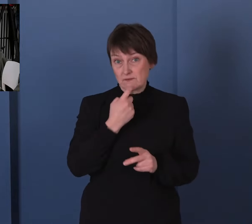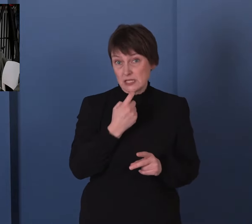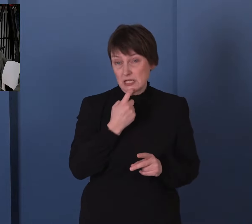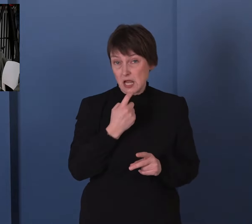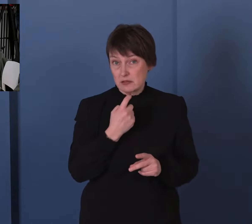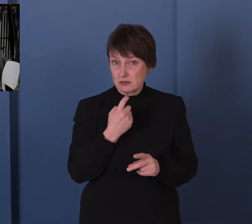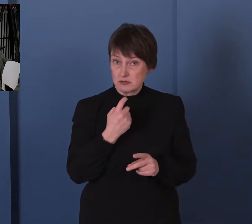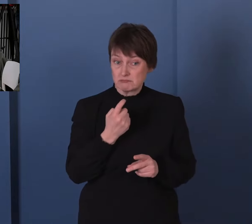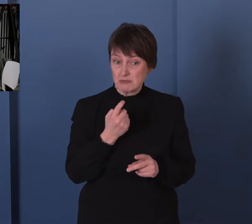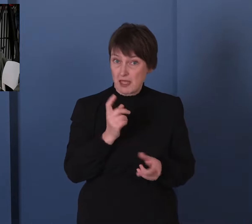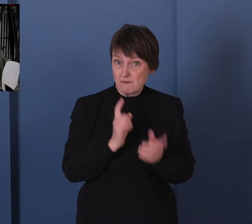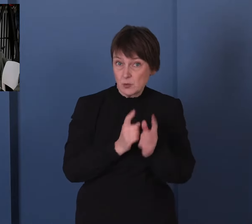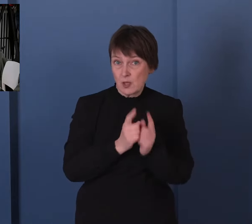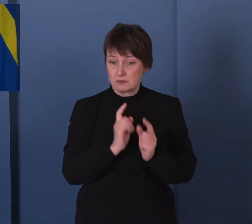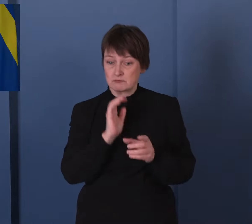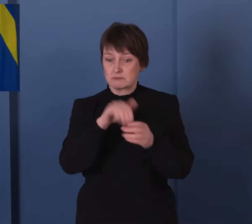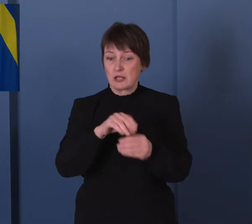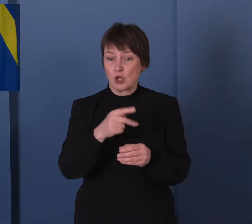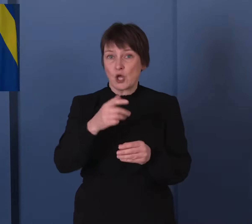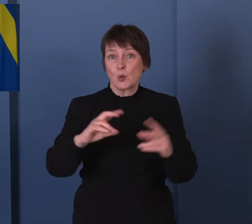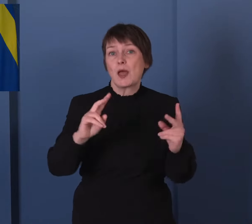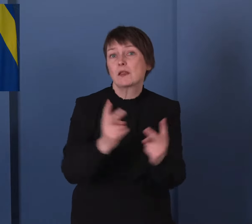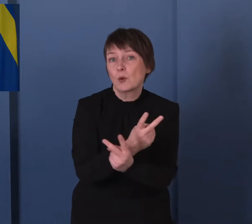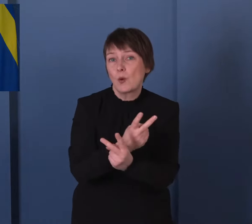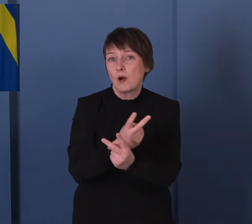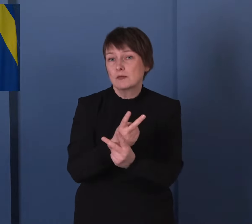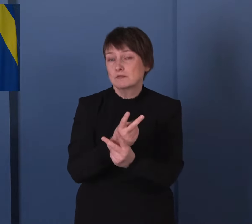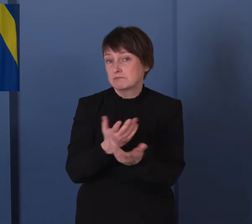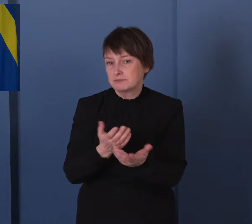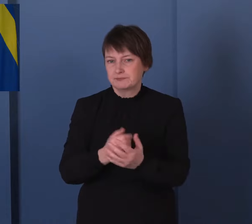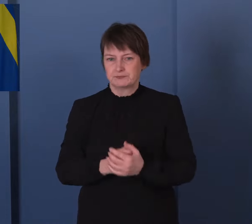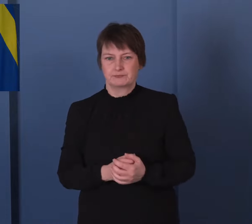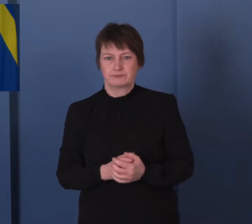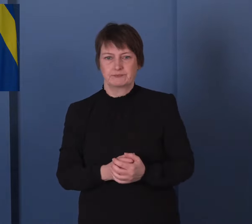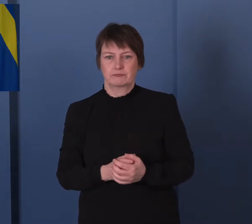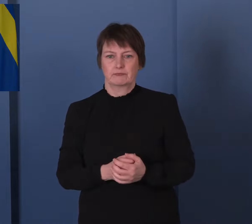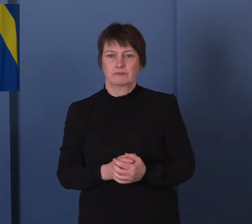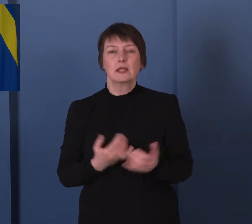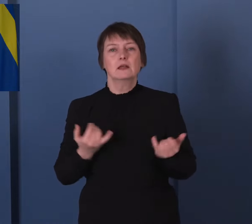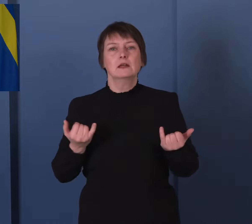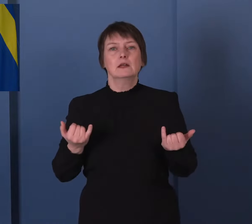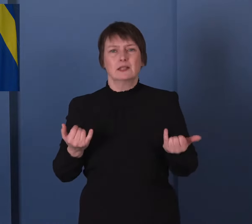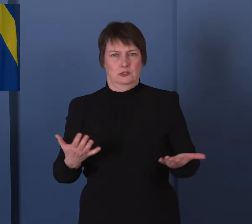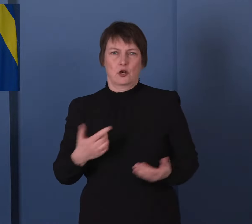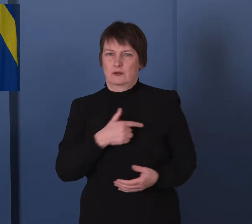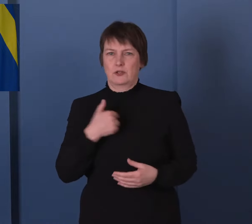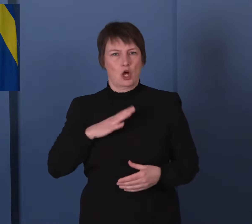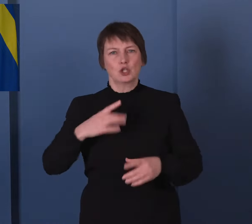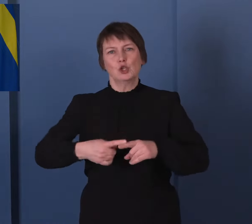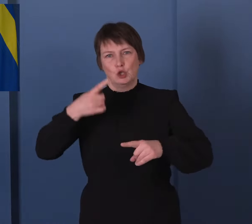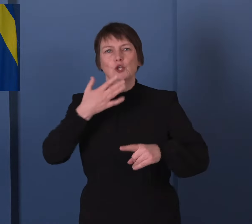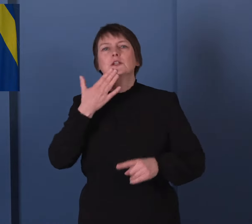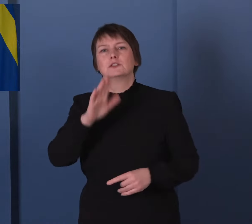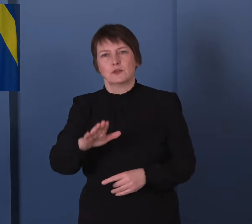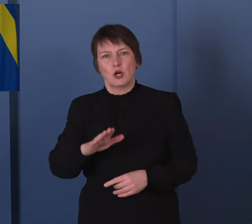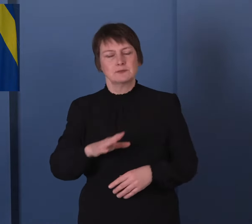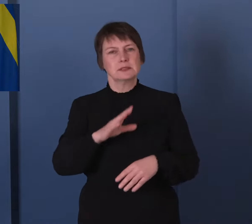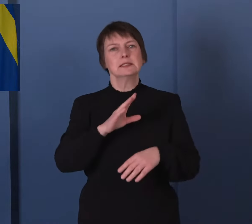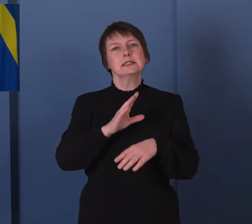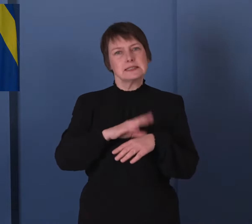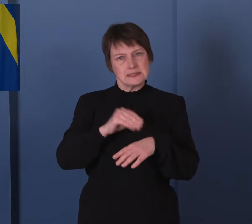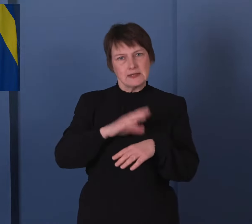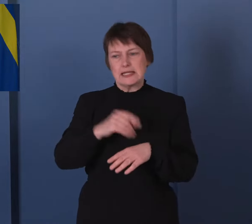Sweden? I think it's very important that we send today a clear message. Finland and Sweden apply